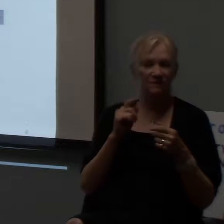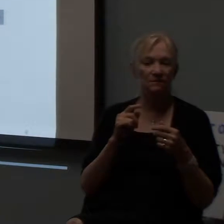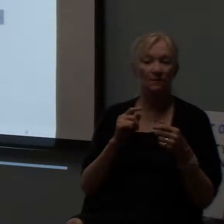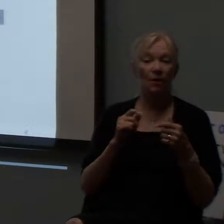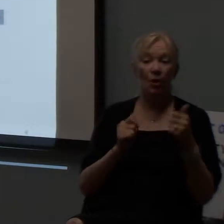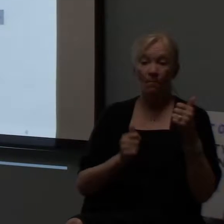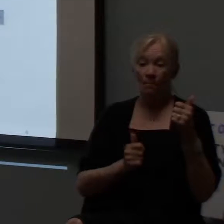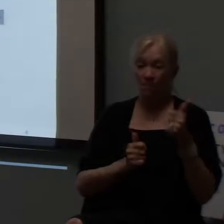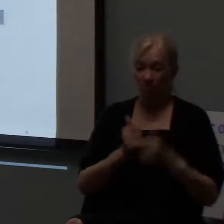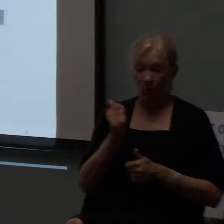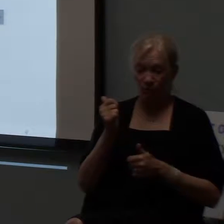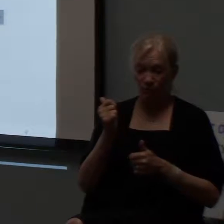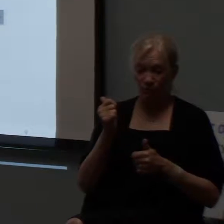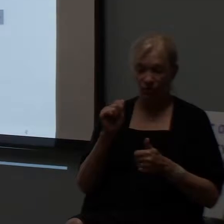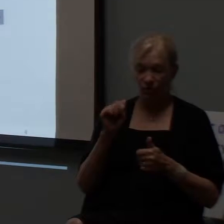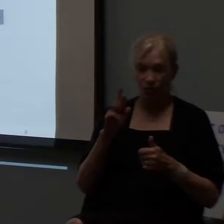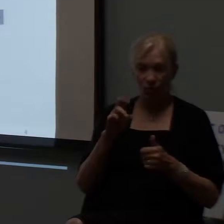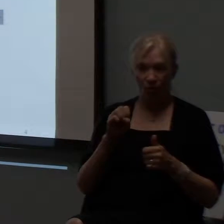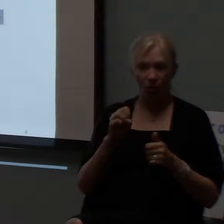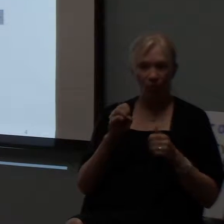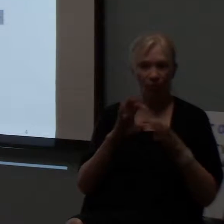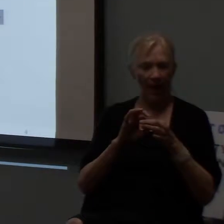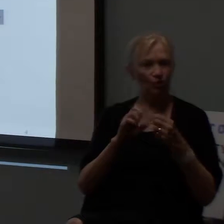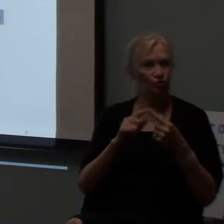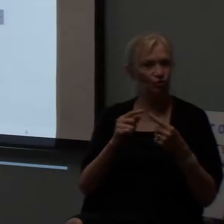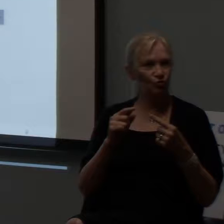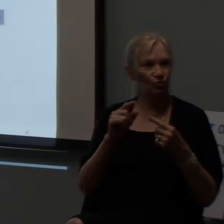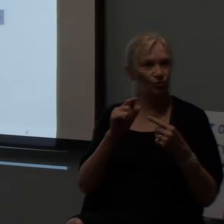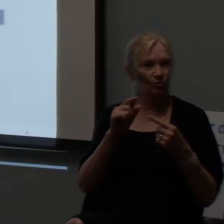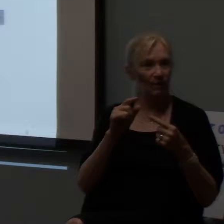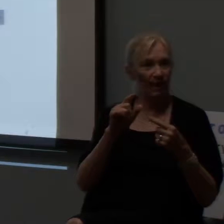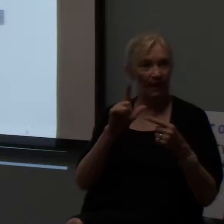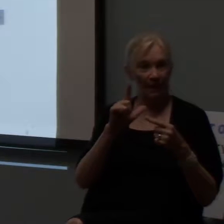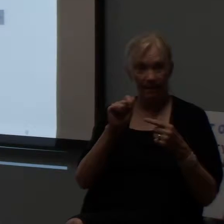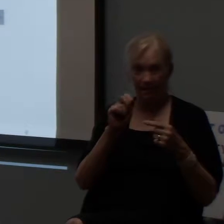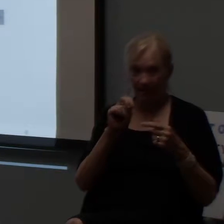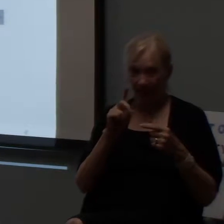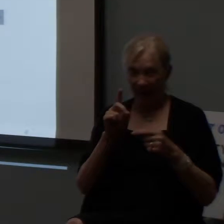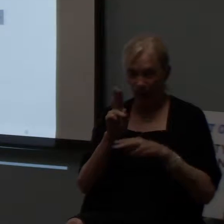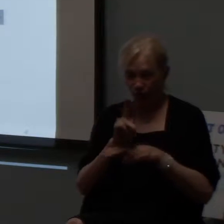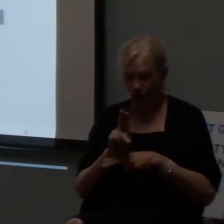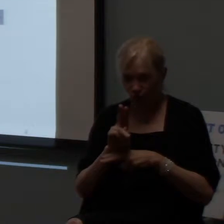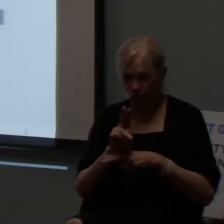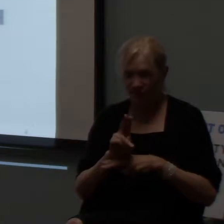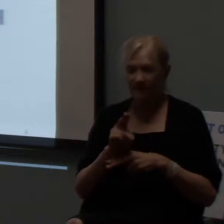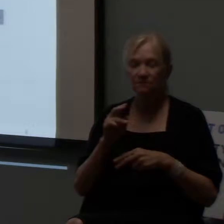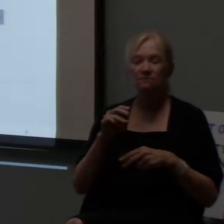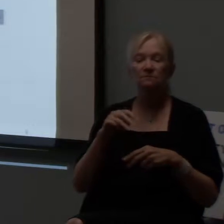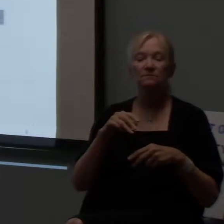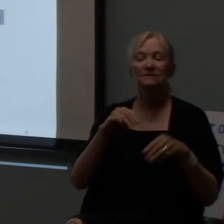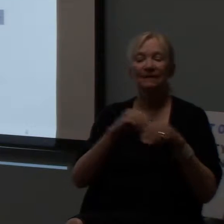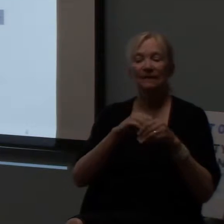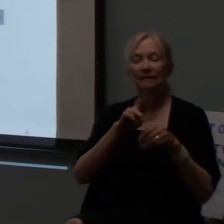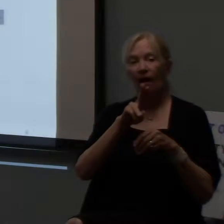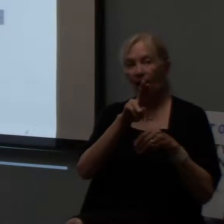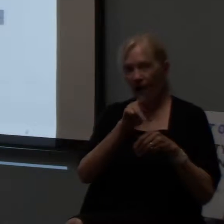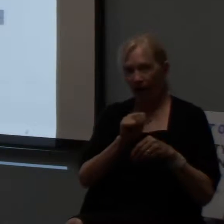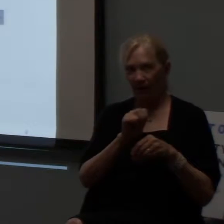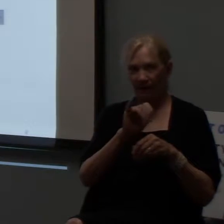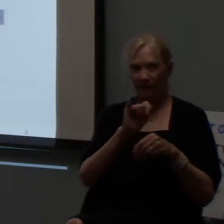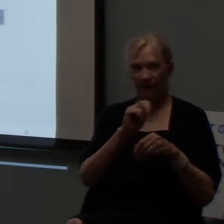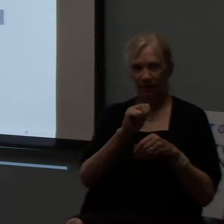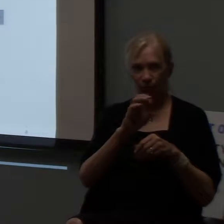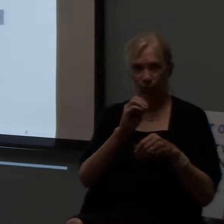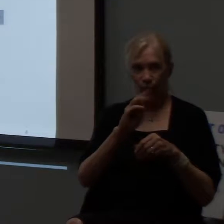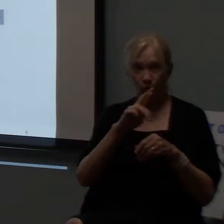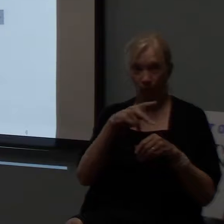hearings that the commissioners hold are land use dockets, so they're about zoning and land use in the unincorporated area of the county. But we